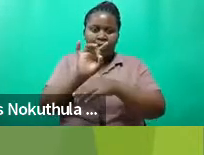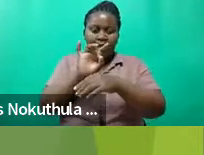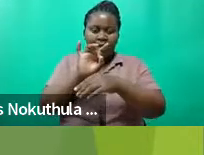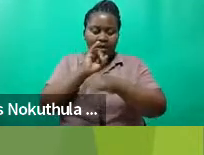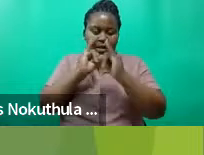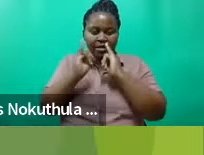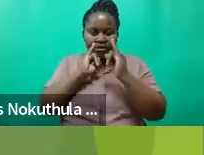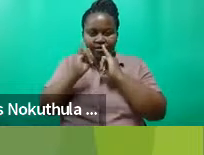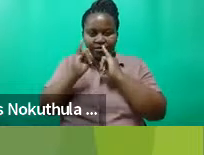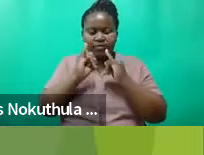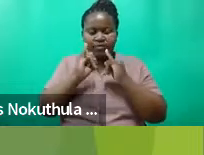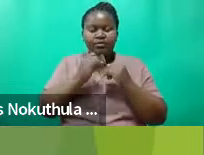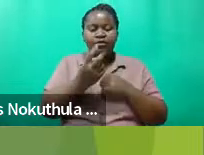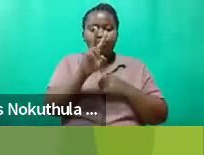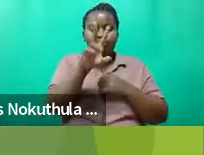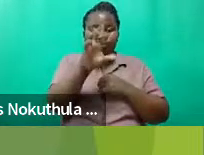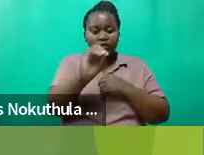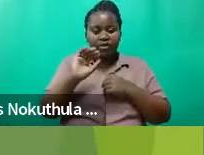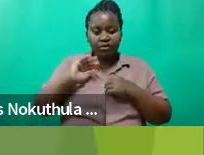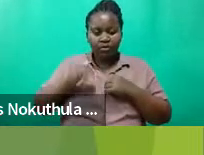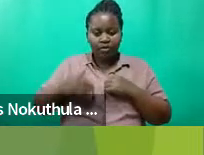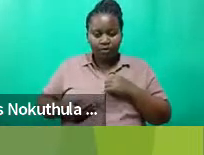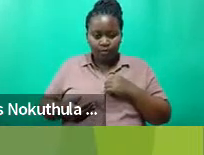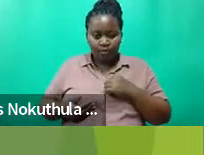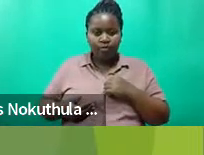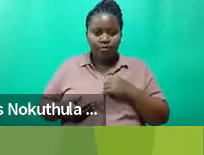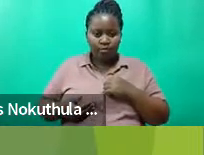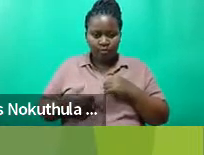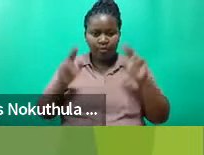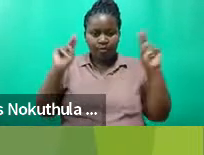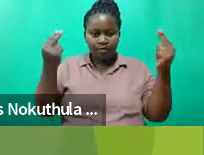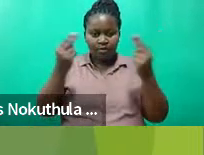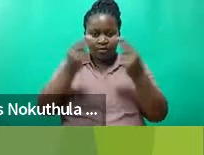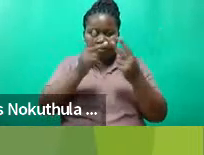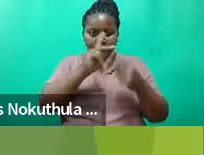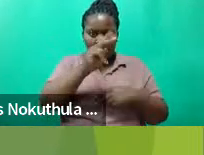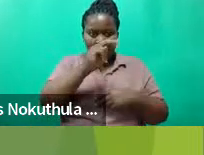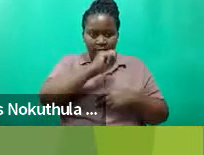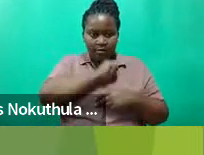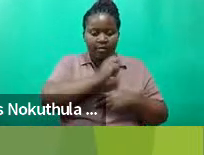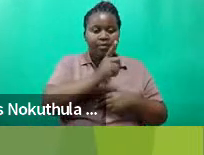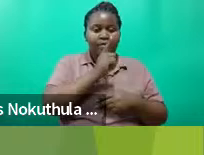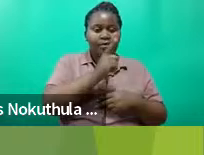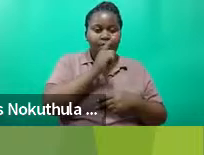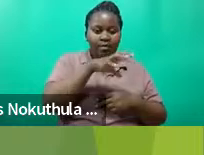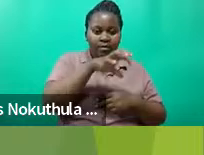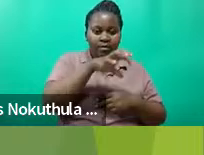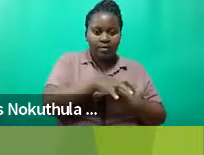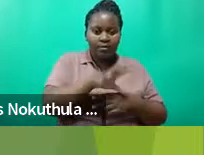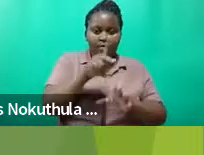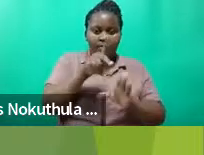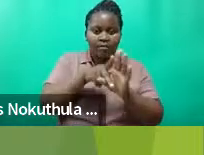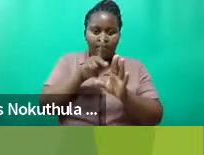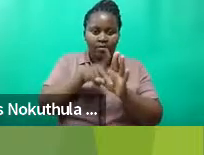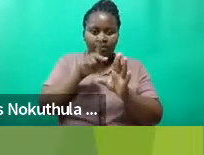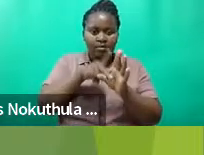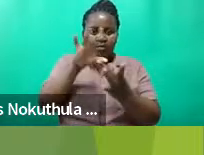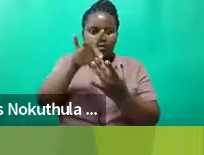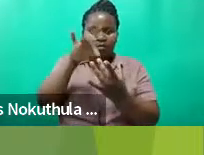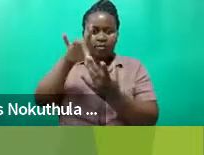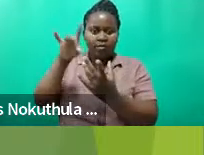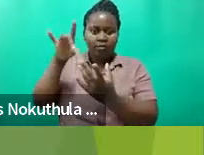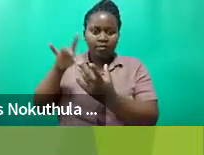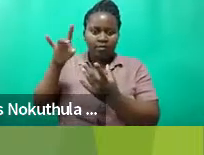physical disability from the University of KwaZulu-Natal's Pietermaritzburg campus. The participants were selected by